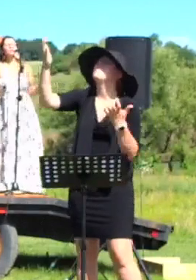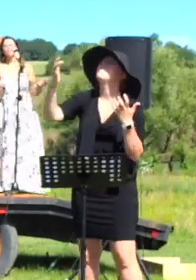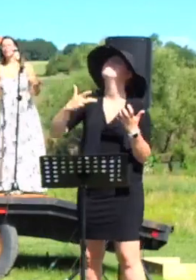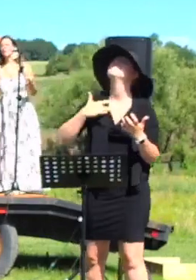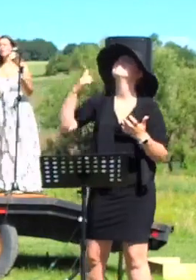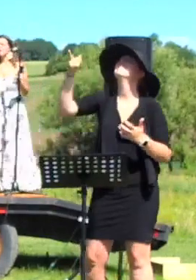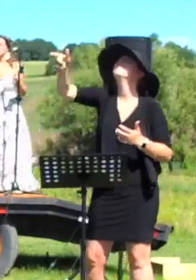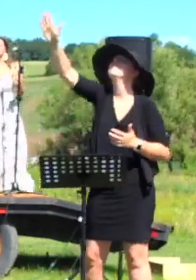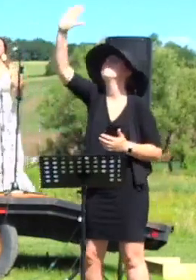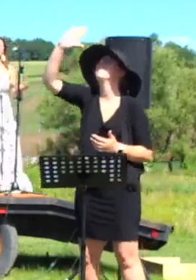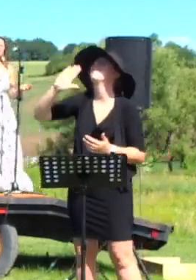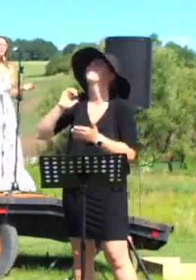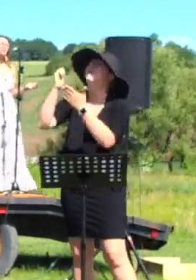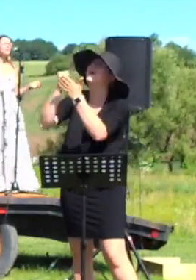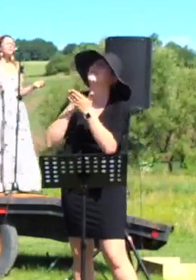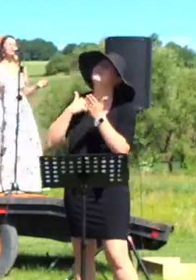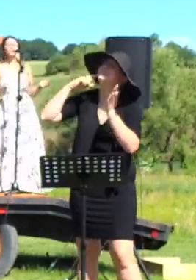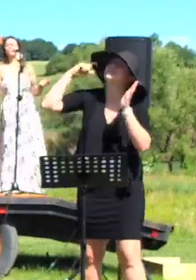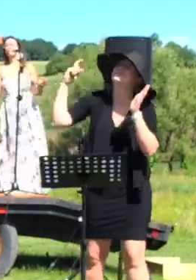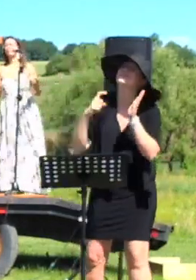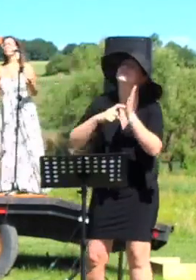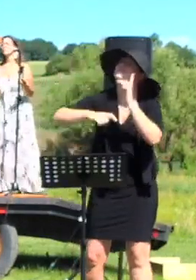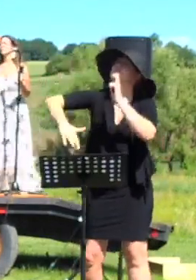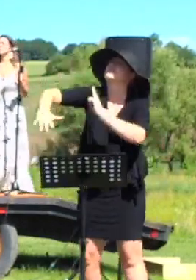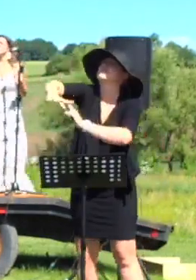Lord. Your presence,